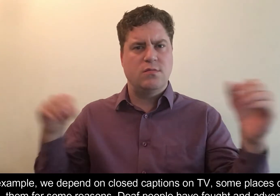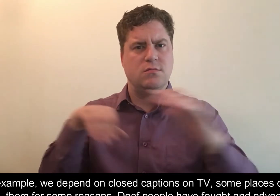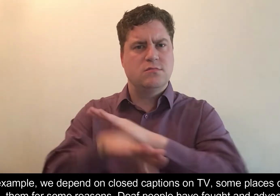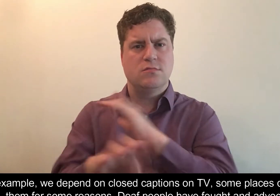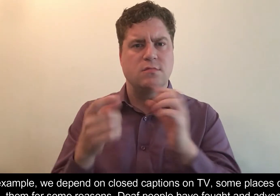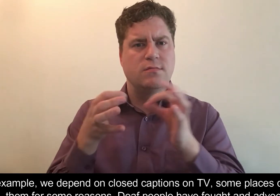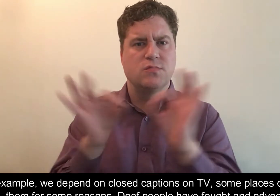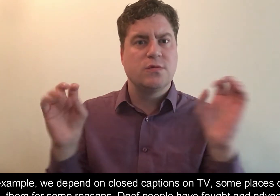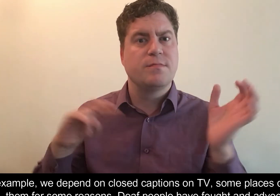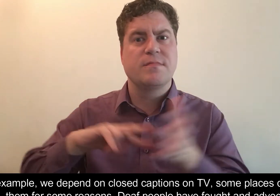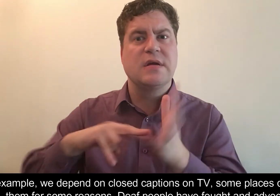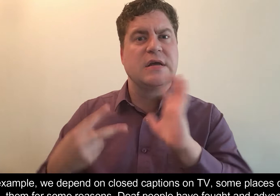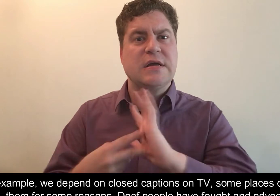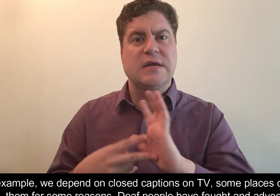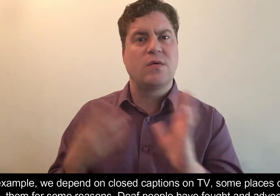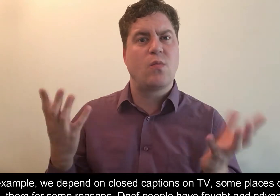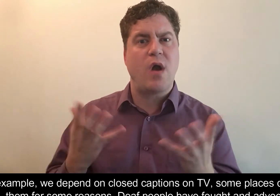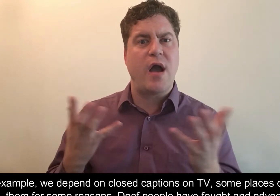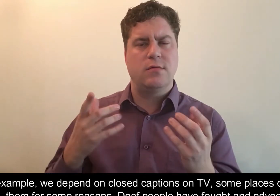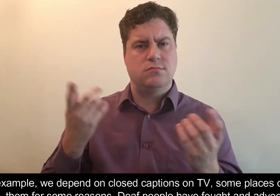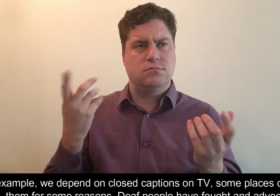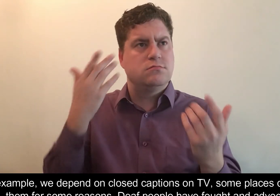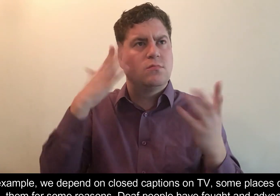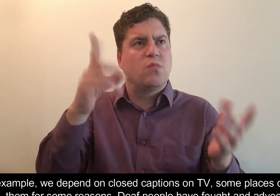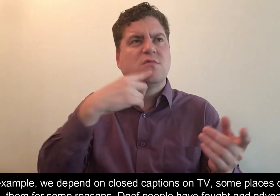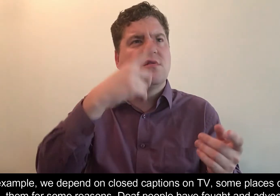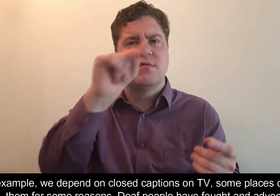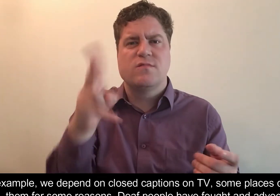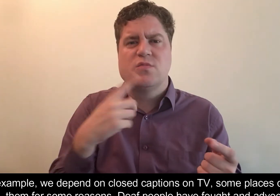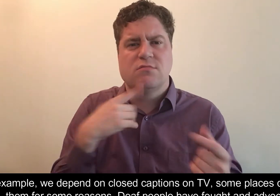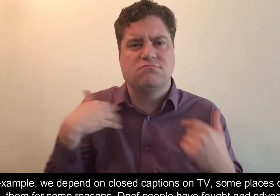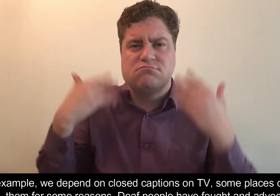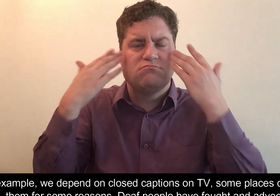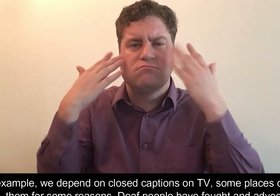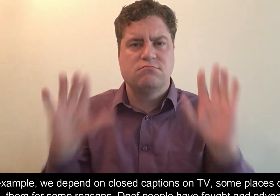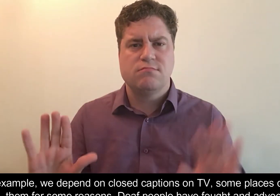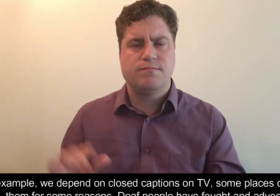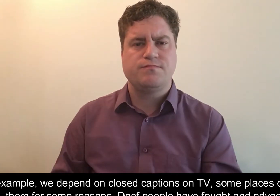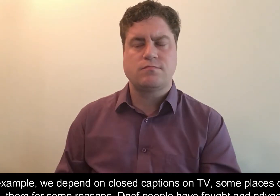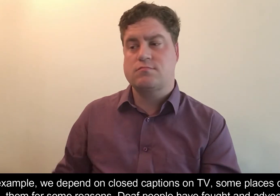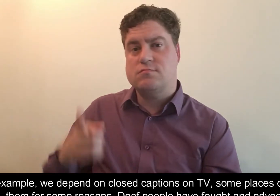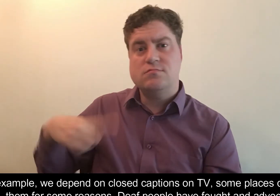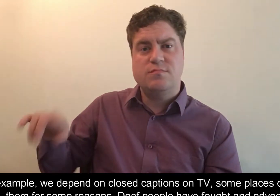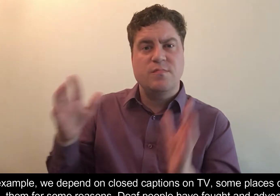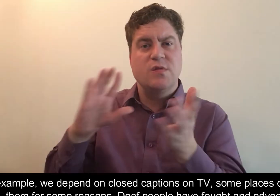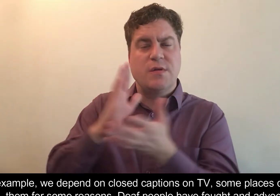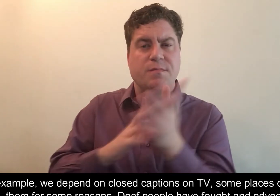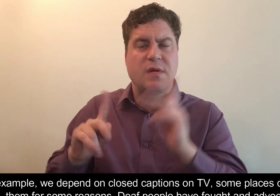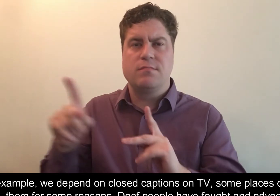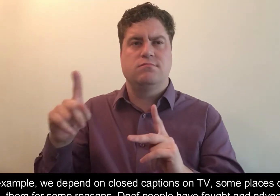What do? You have no access to language. What does that mean? You don't know what's going on. You don't know what the TV's